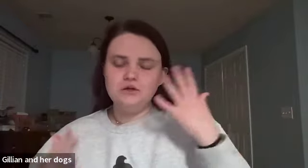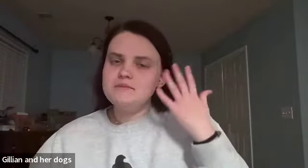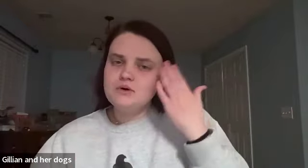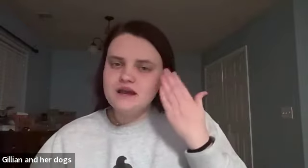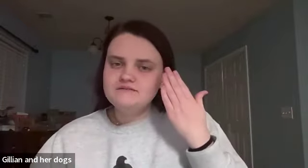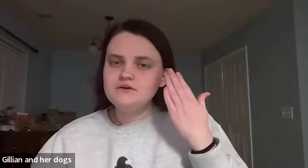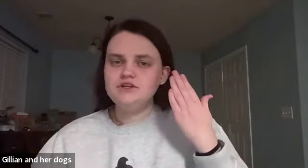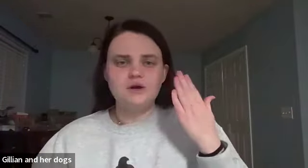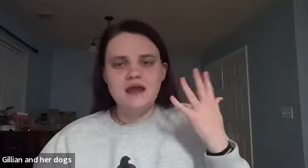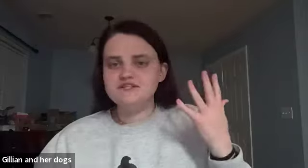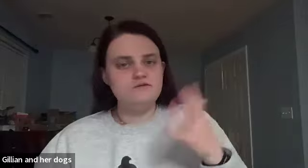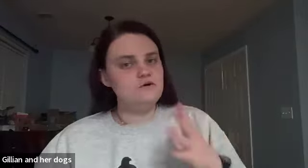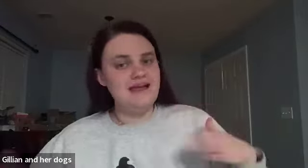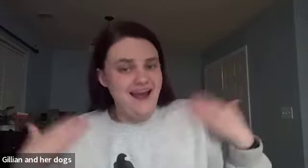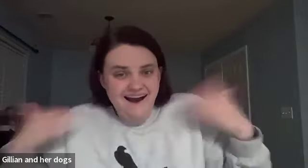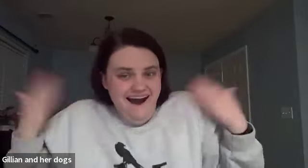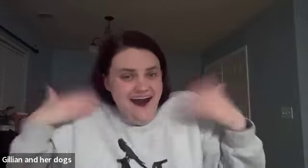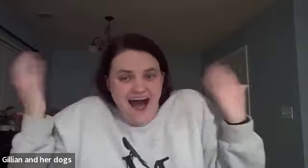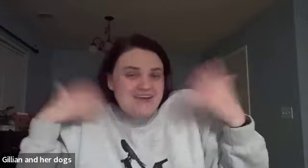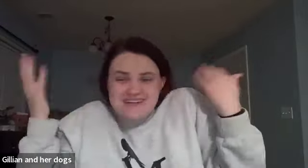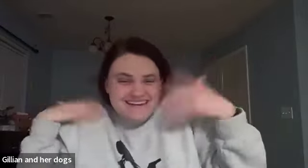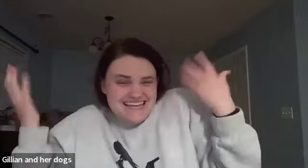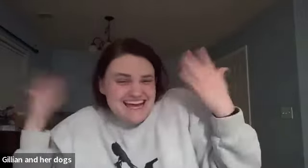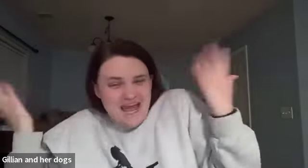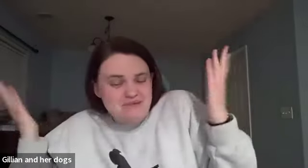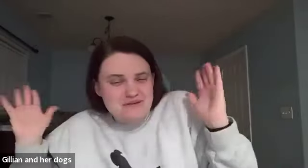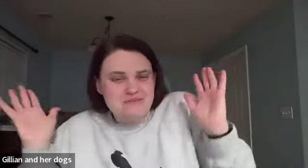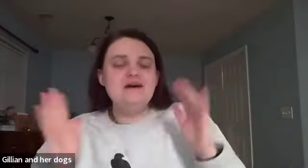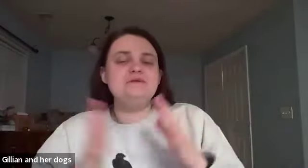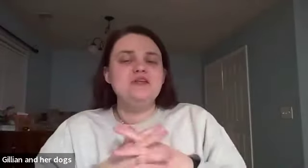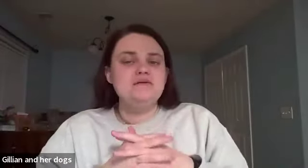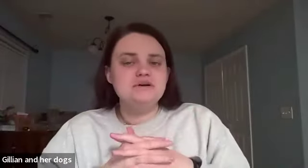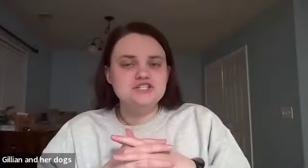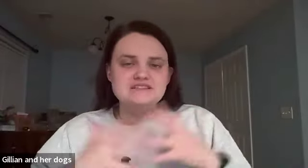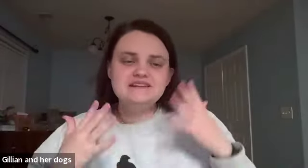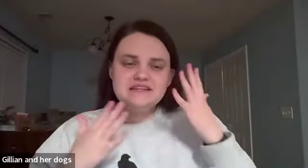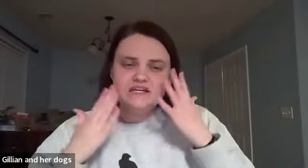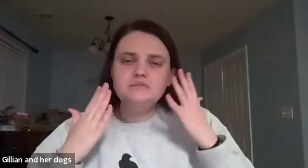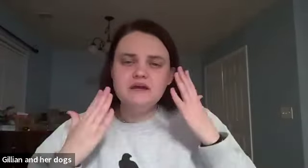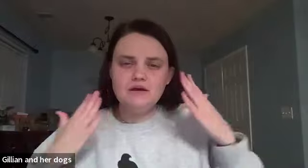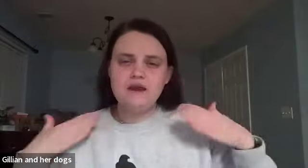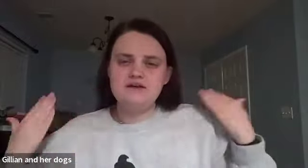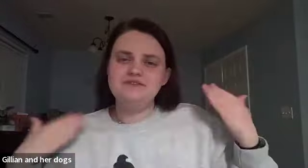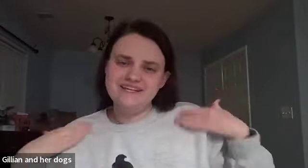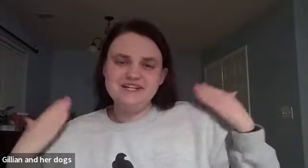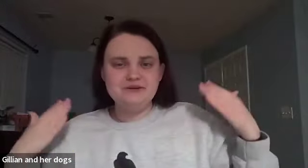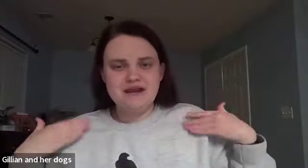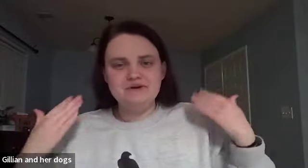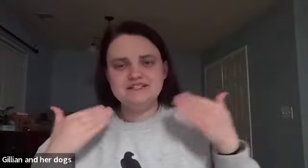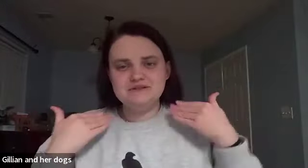little bit more mindful. You don't have to go full like, so excited, blah, blah, blah, but just a little bit aware of like, you might want to do